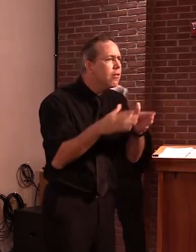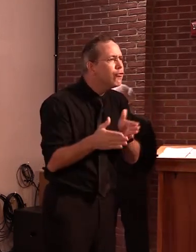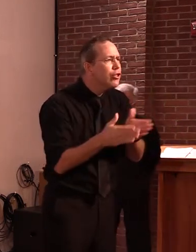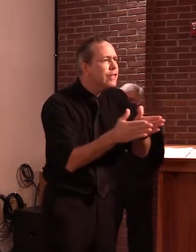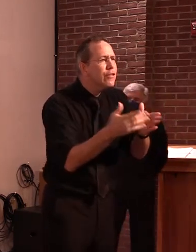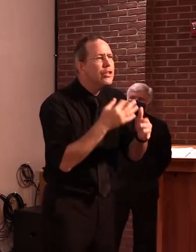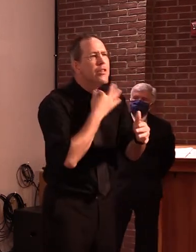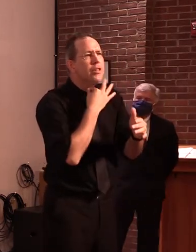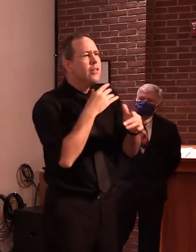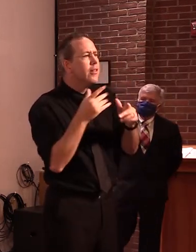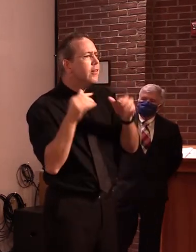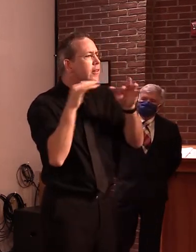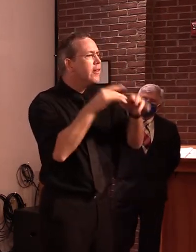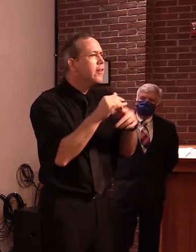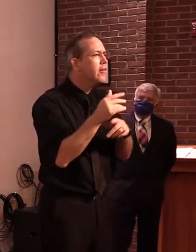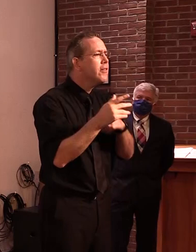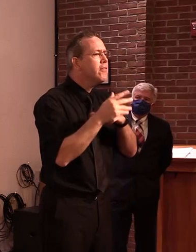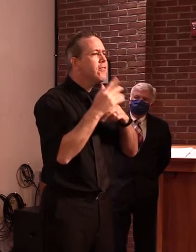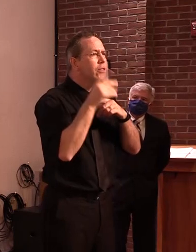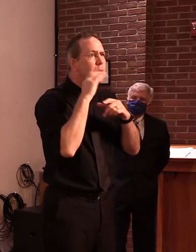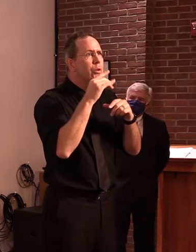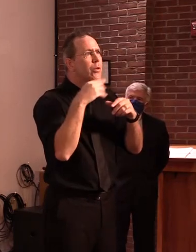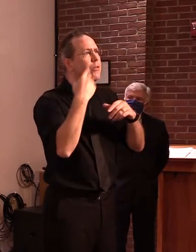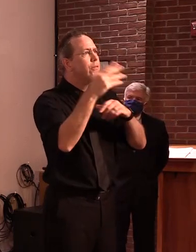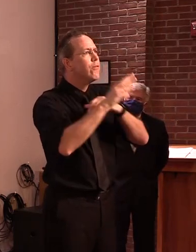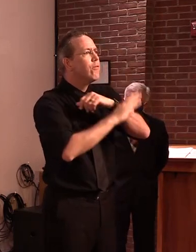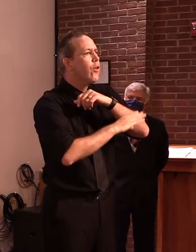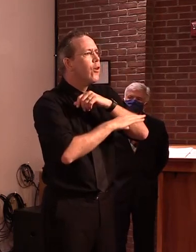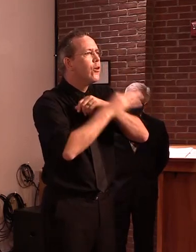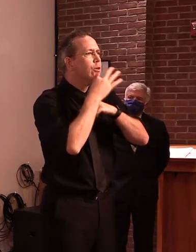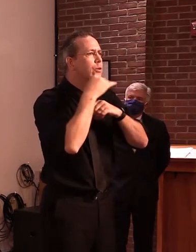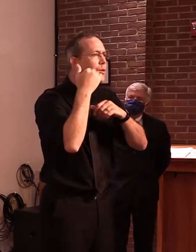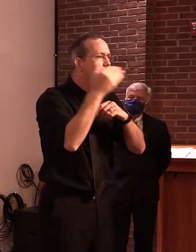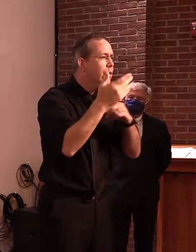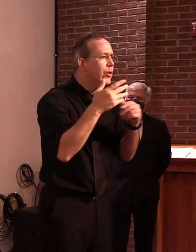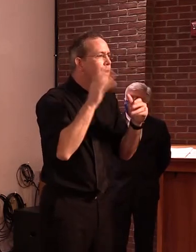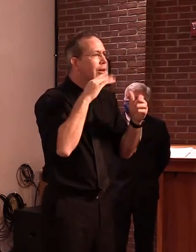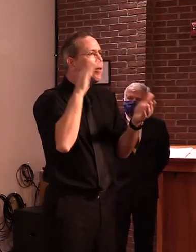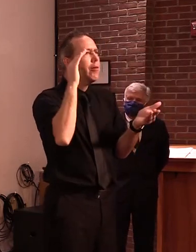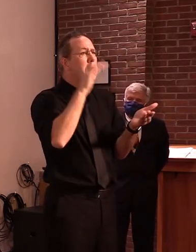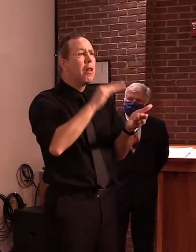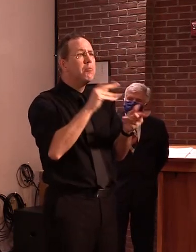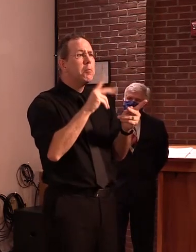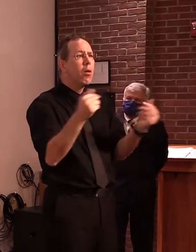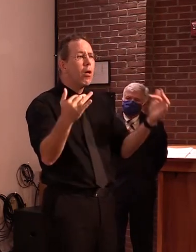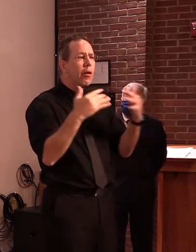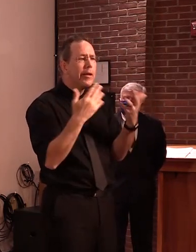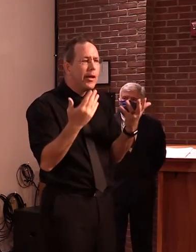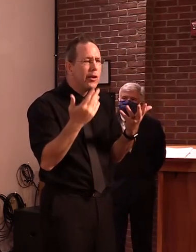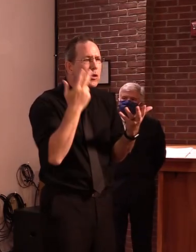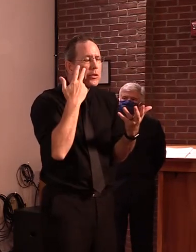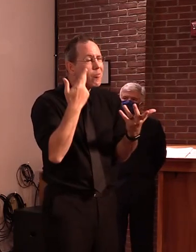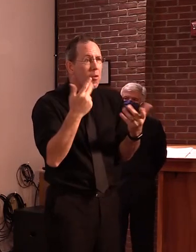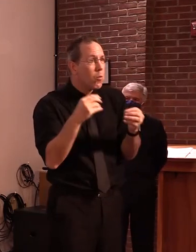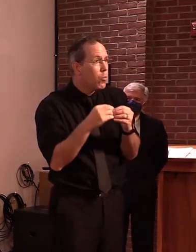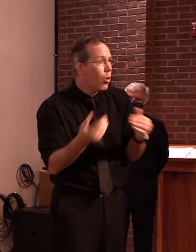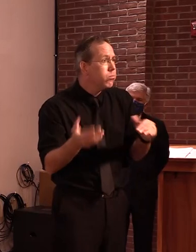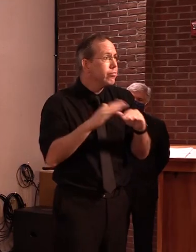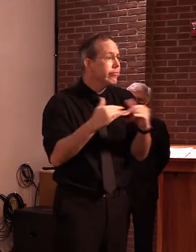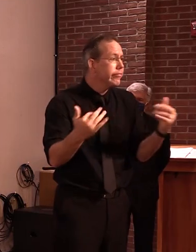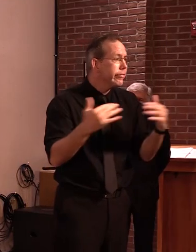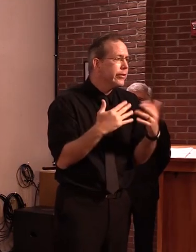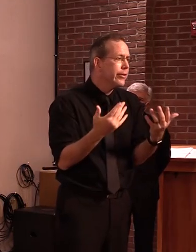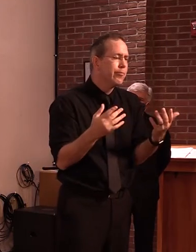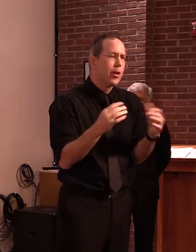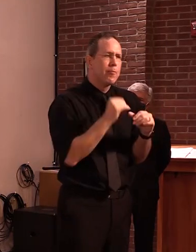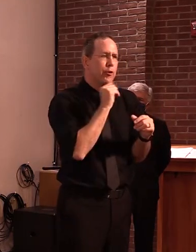have possibly been part of why we're seeing this increased number of positive rates